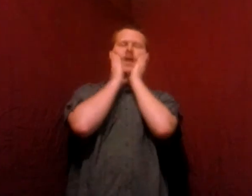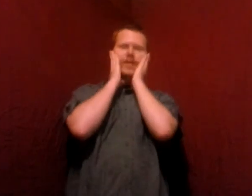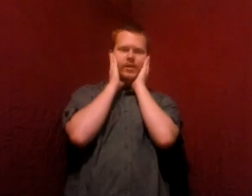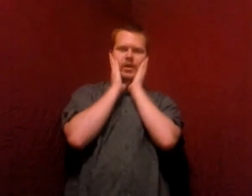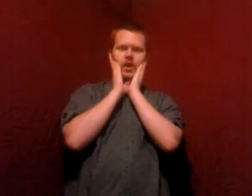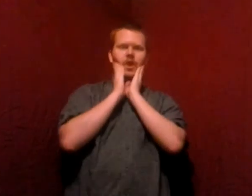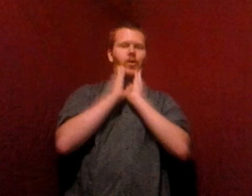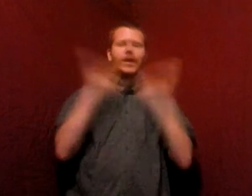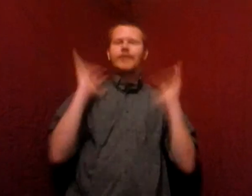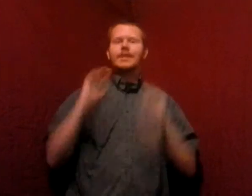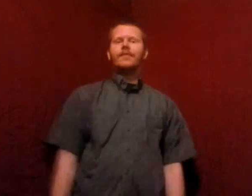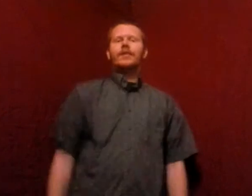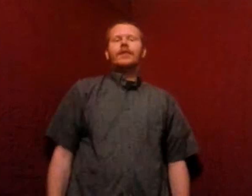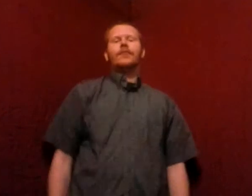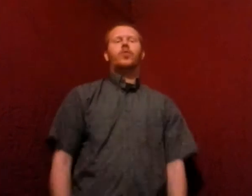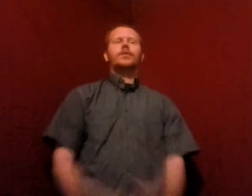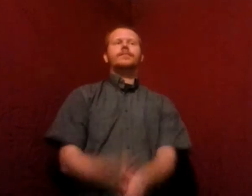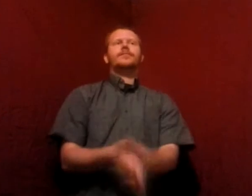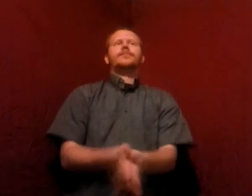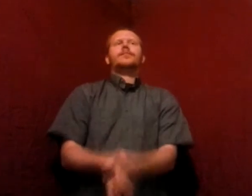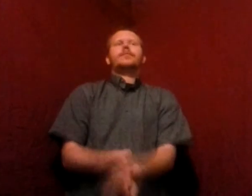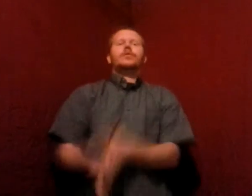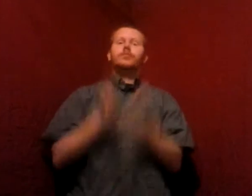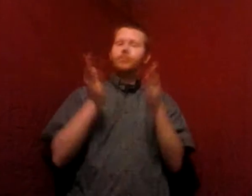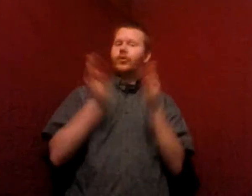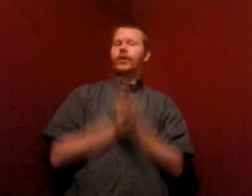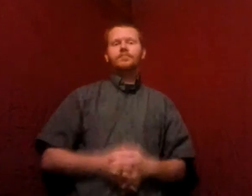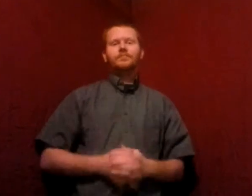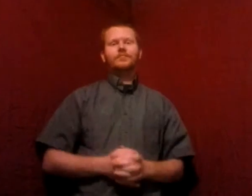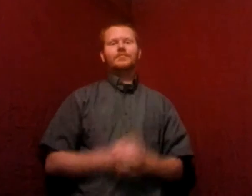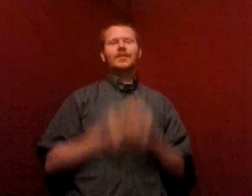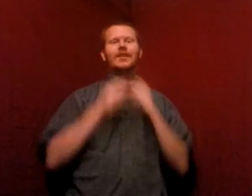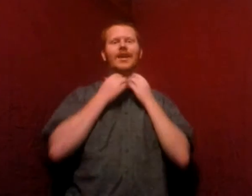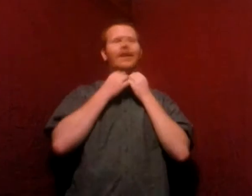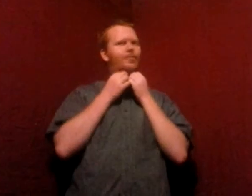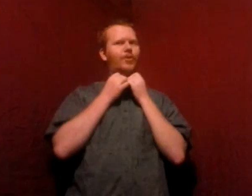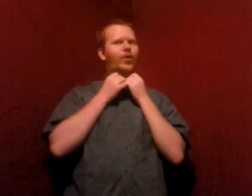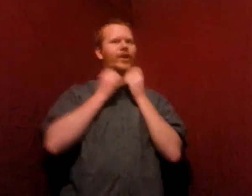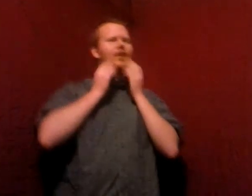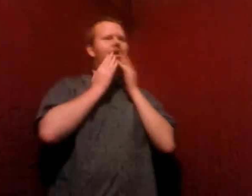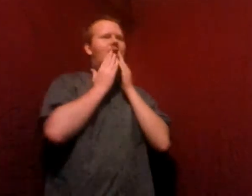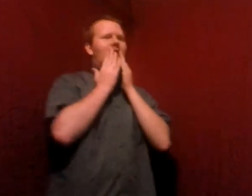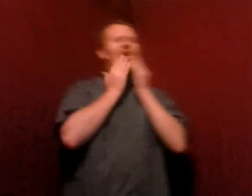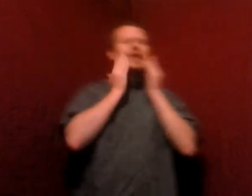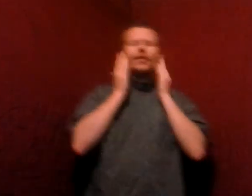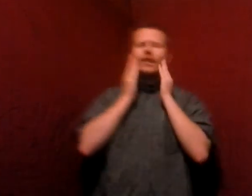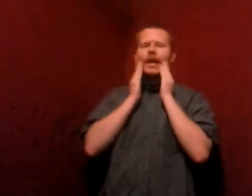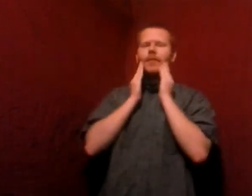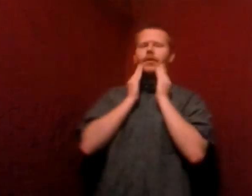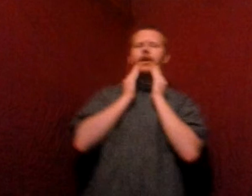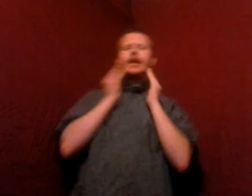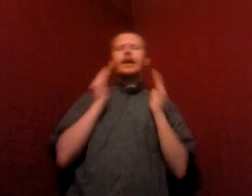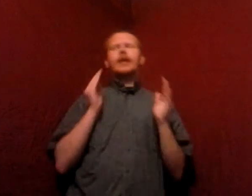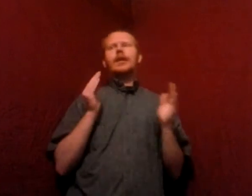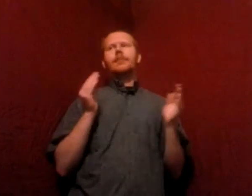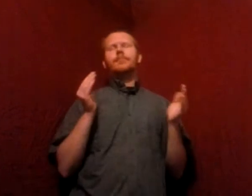what can i say about five nine one boring yeah boring nothing happened i ended up